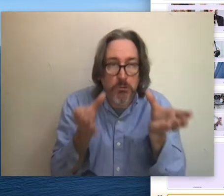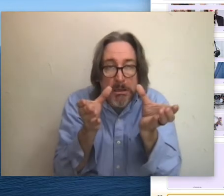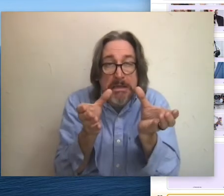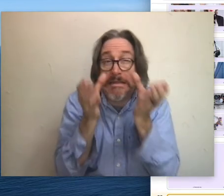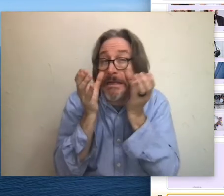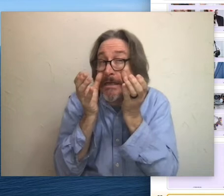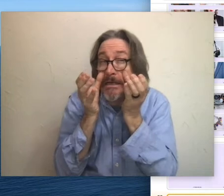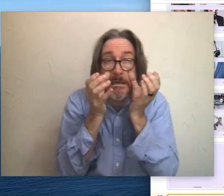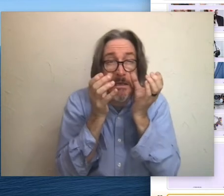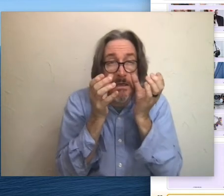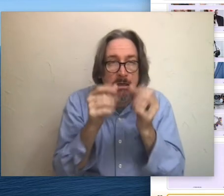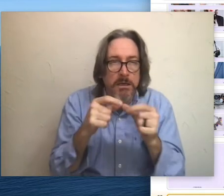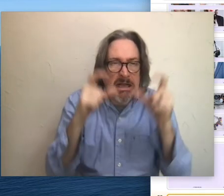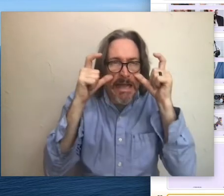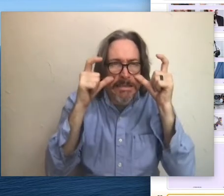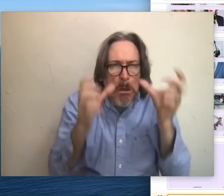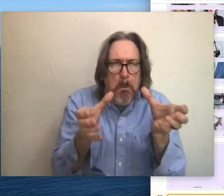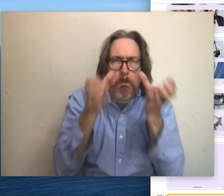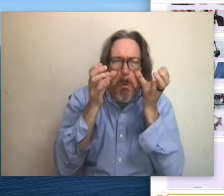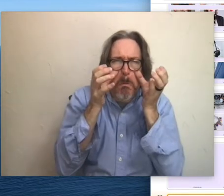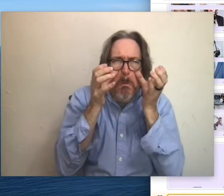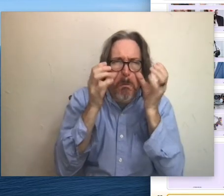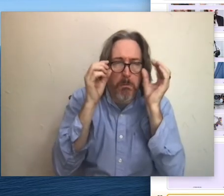They're really thick.